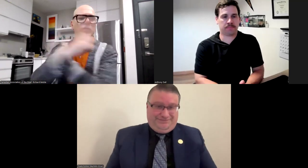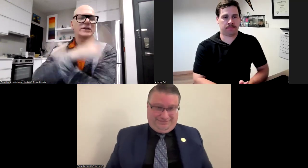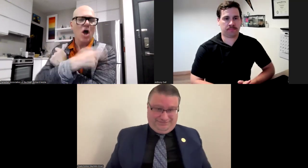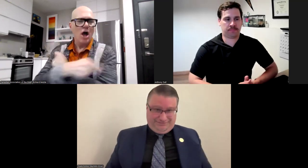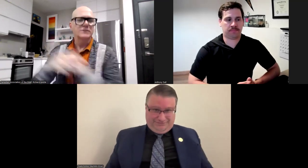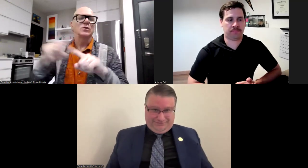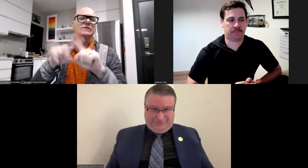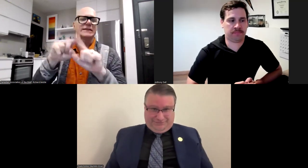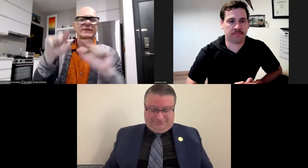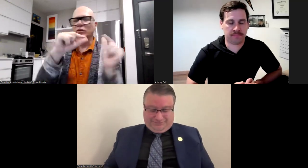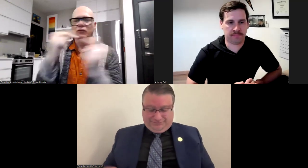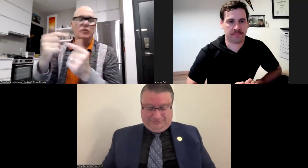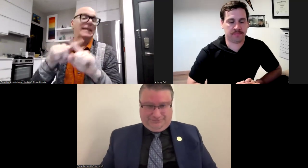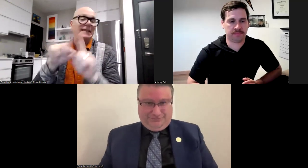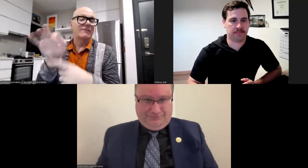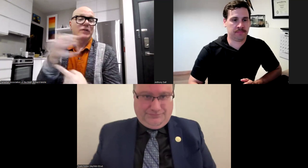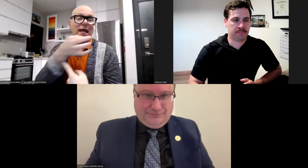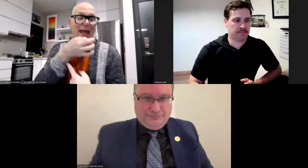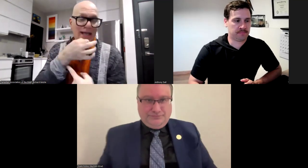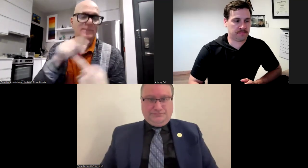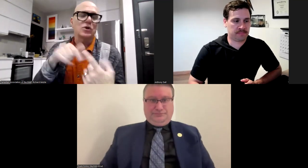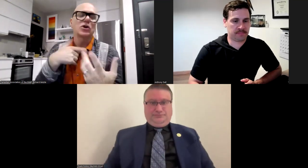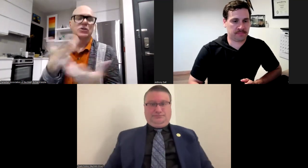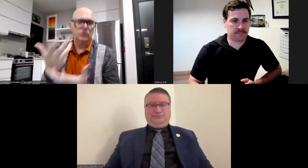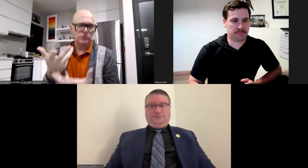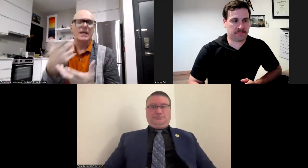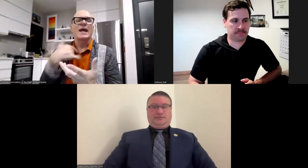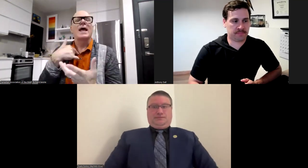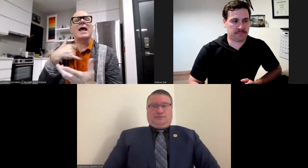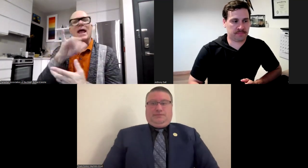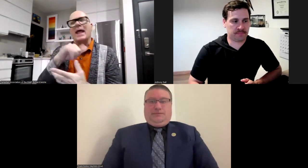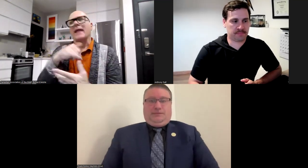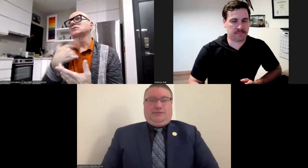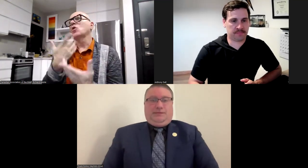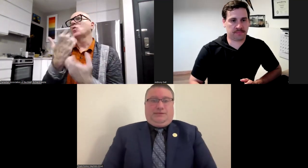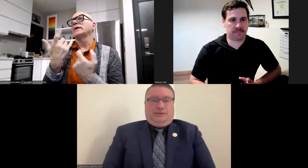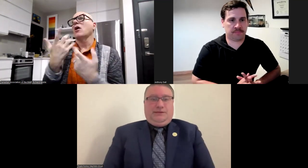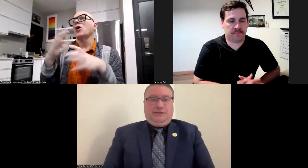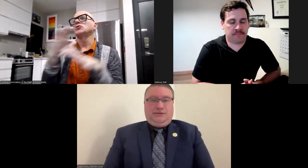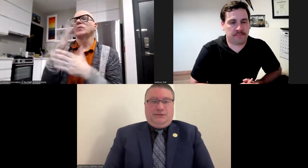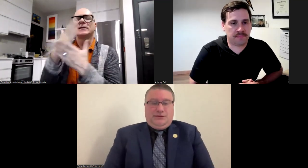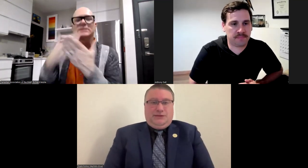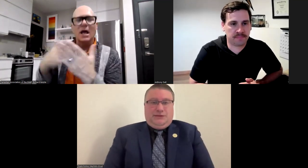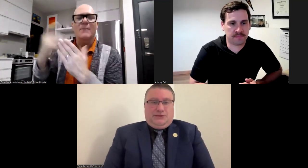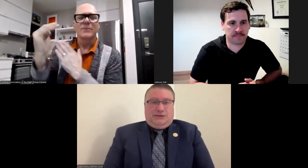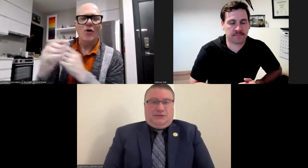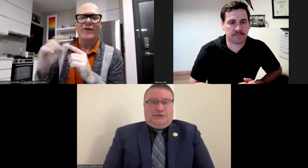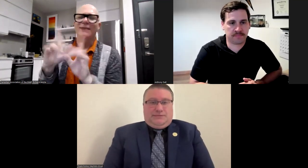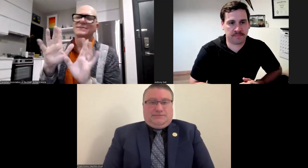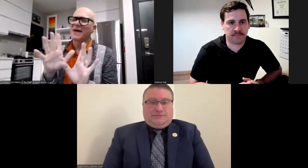us. And we do see technology in hospitals, et cetera. And CAD-ASE is always advocating